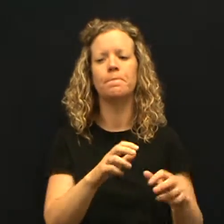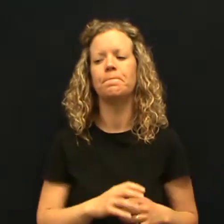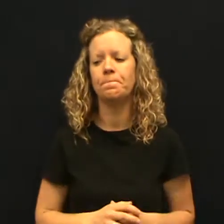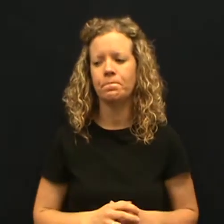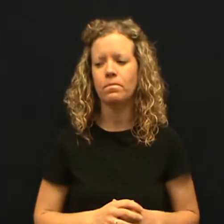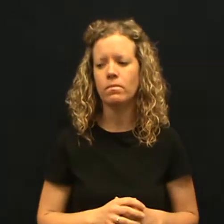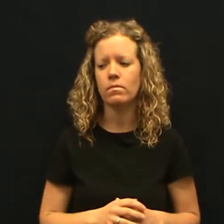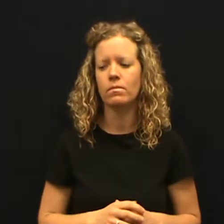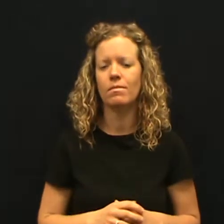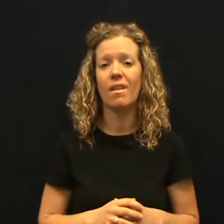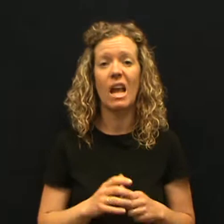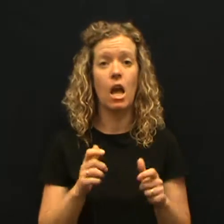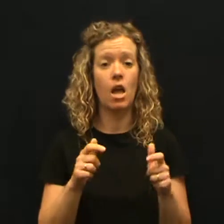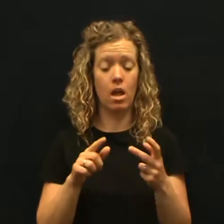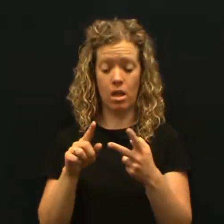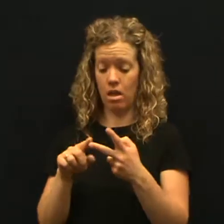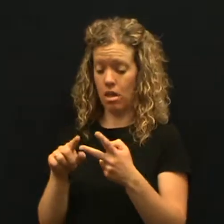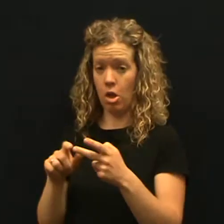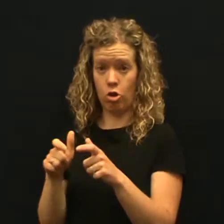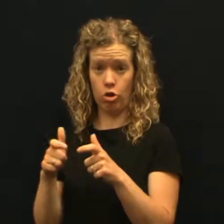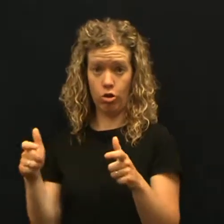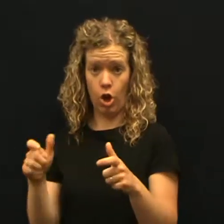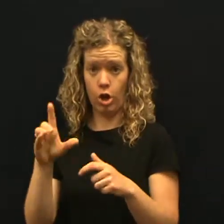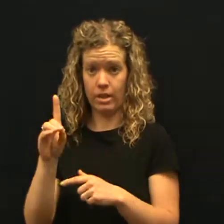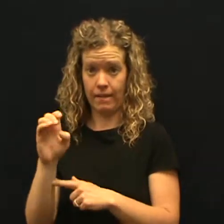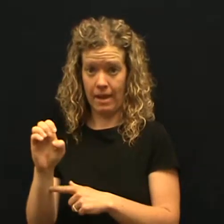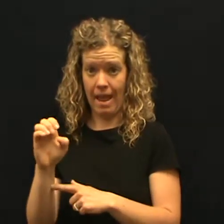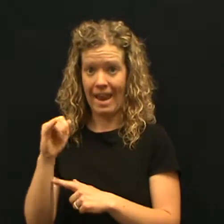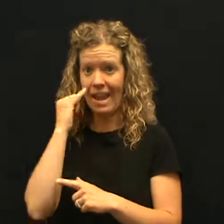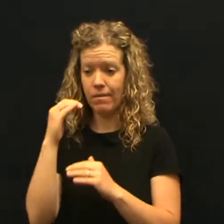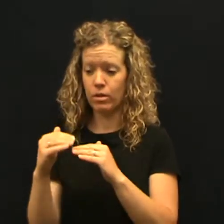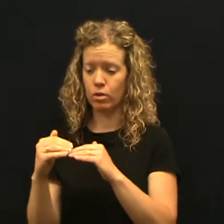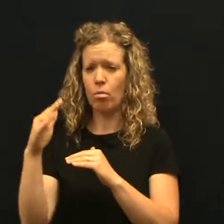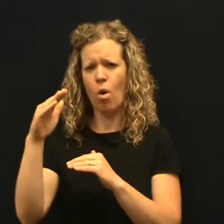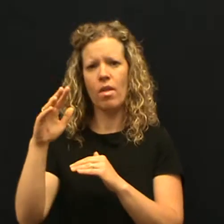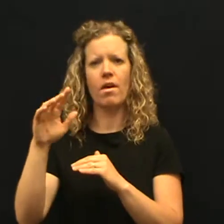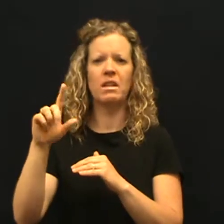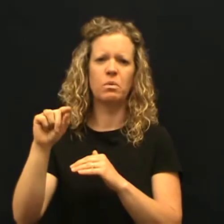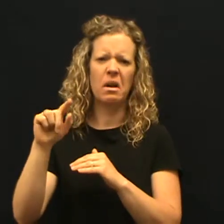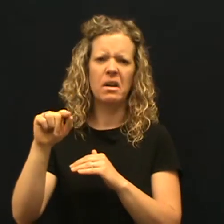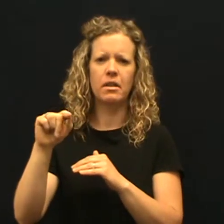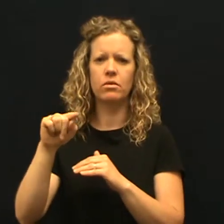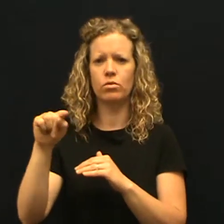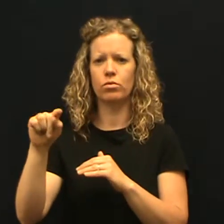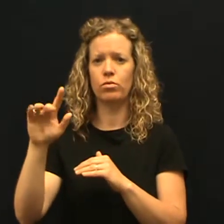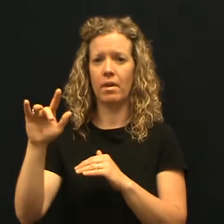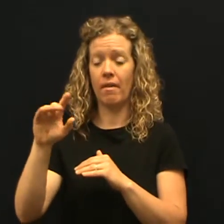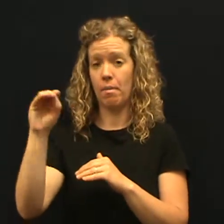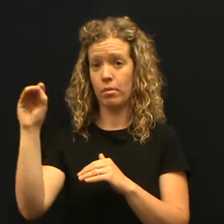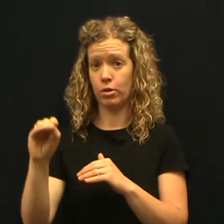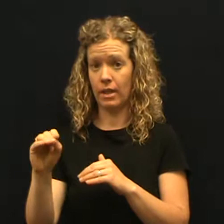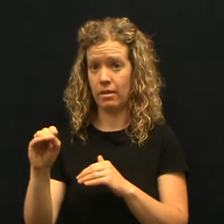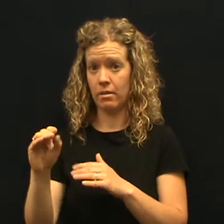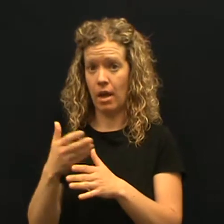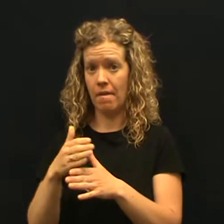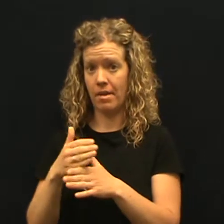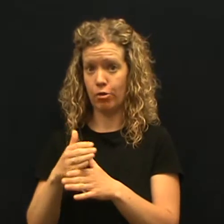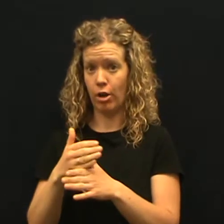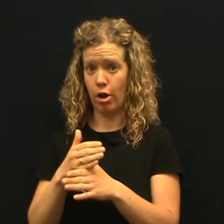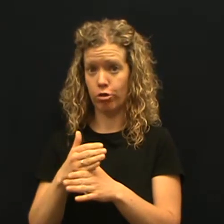large dividend, if the stock dividend is greater than 20 to 25% of the shares outstanding in the company, then we're going